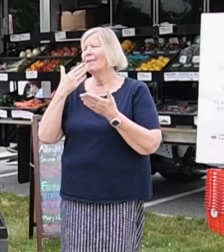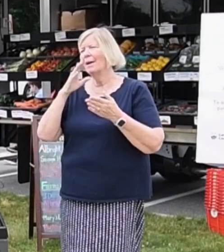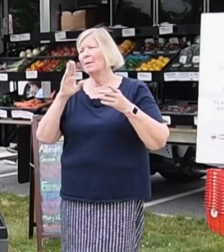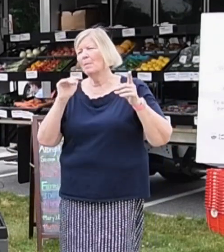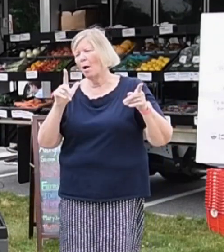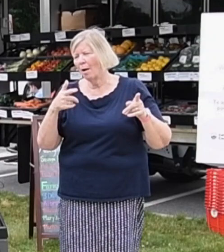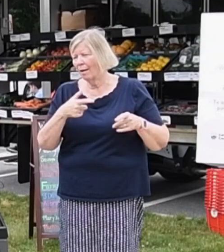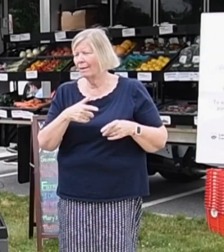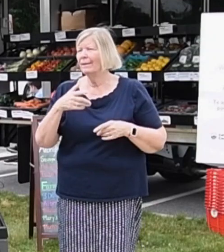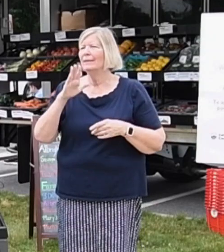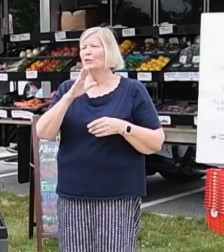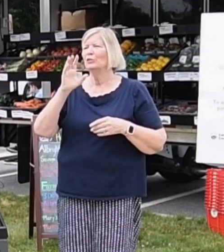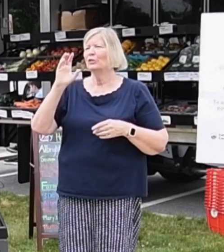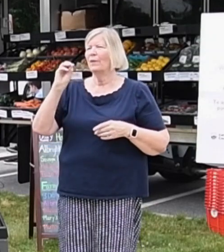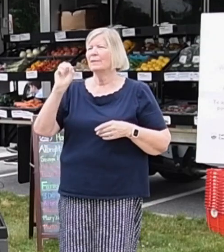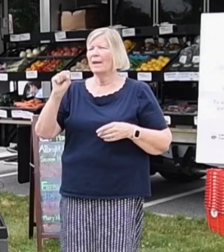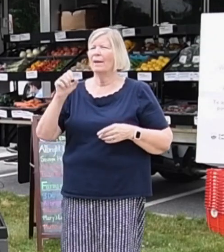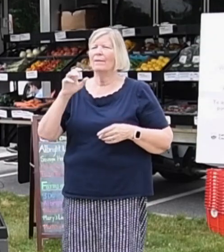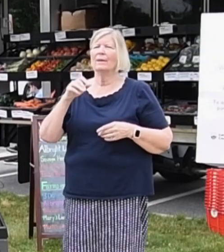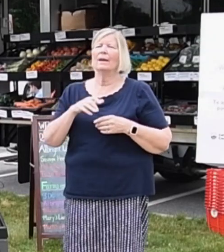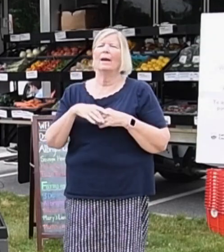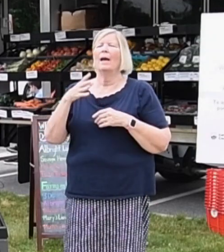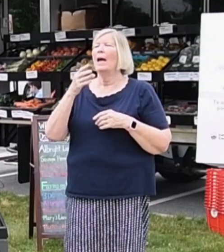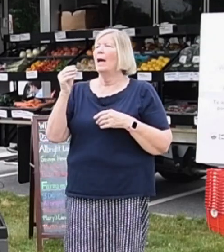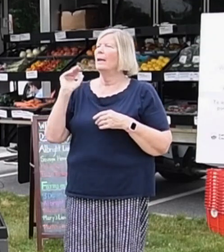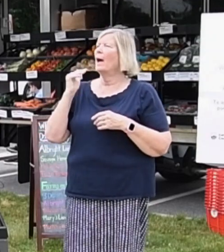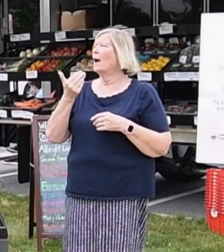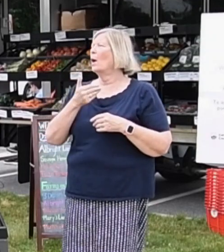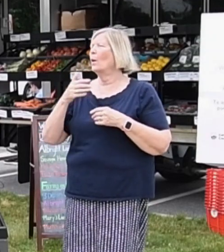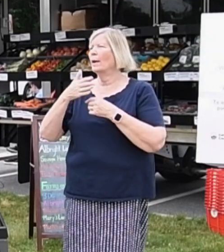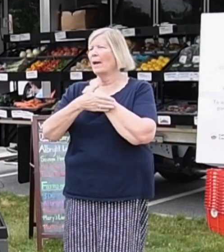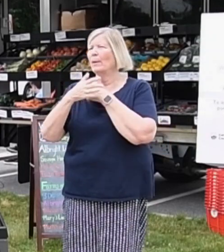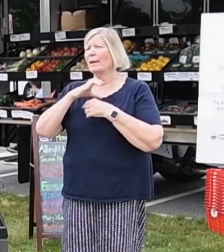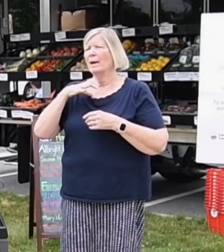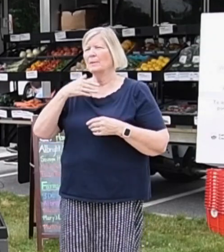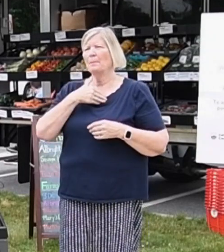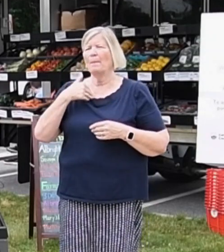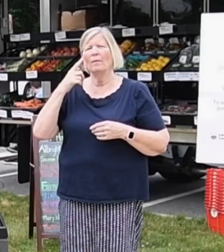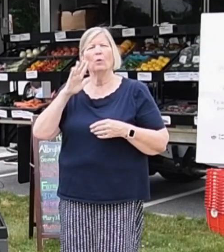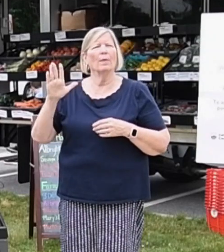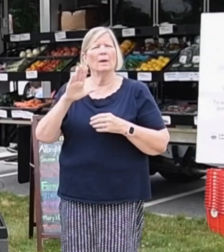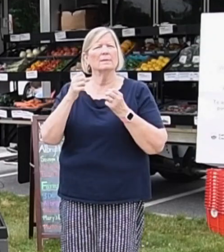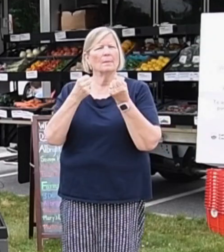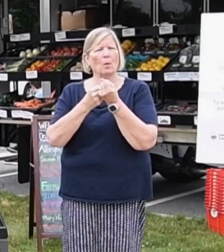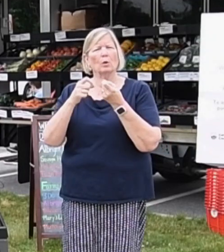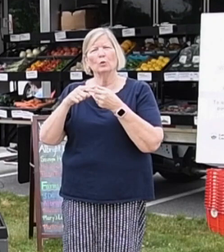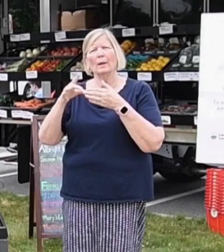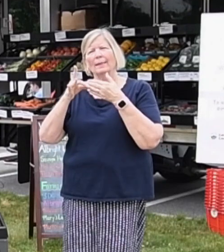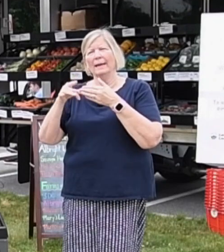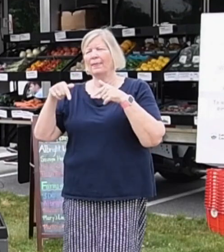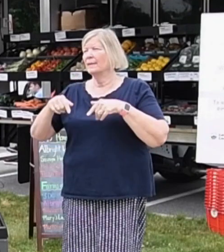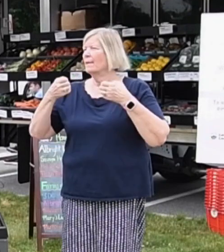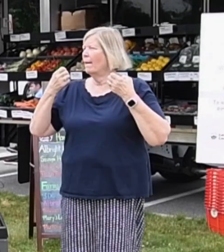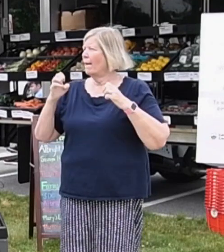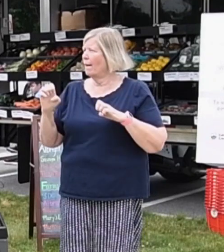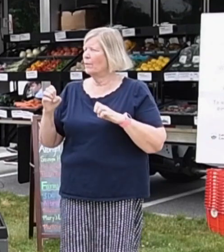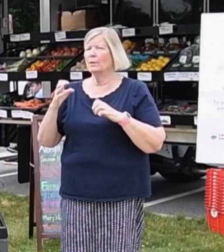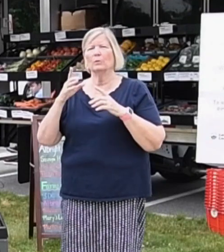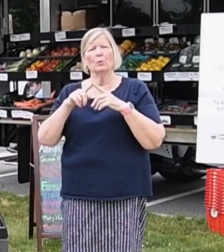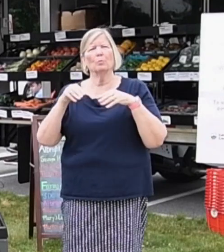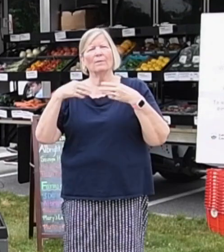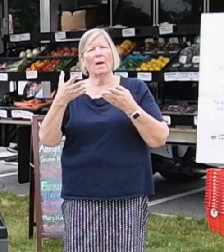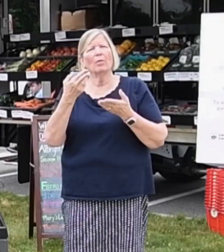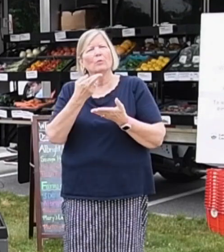Calvin Ball, his chief of staff, Ms. Angela Kebelon, and our county council members for their support in championing this effort and providing